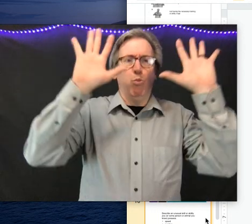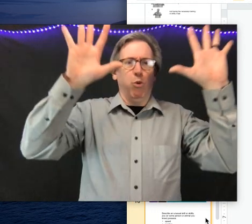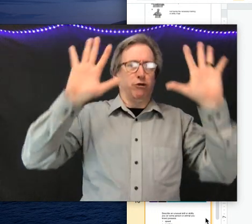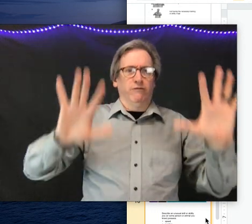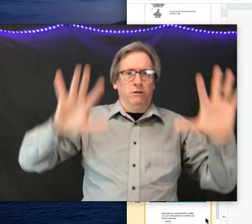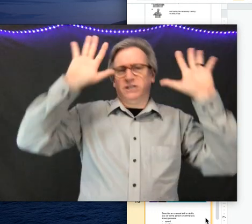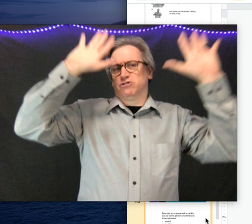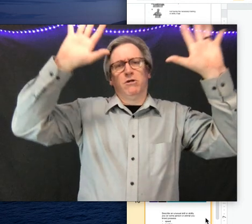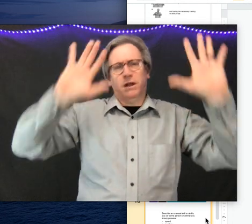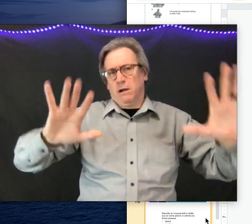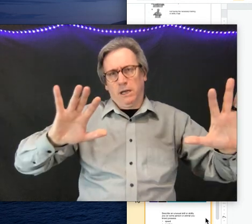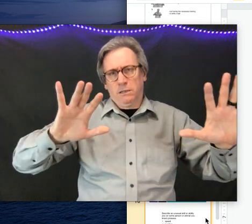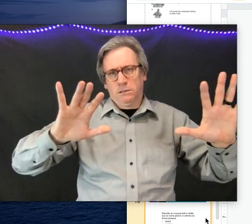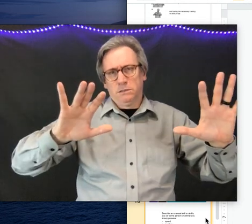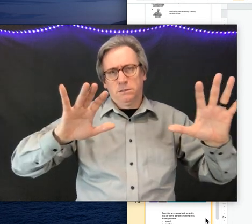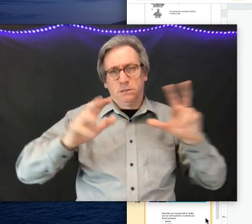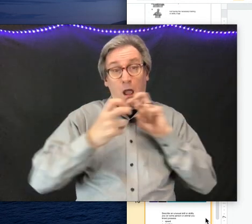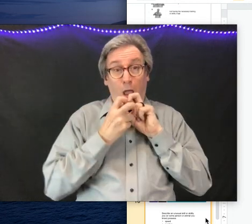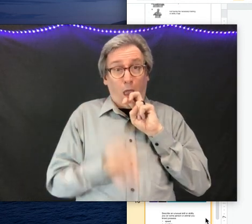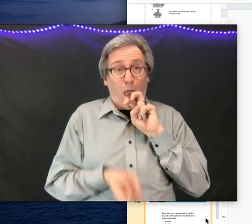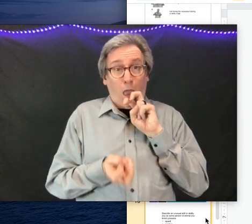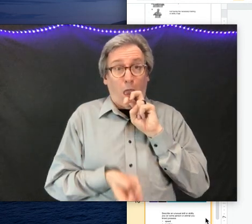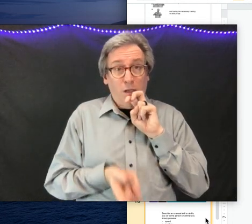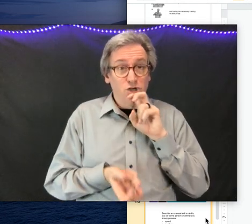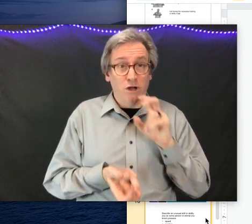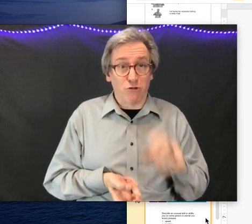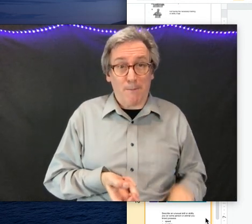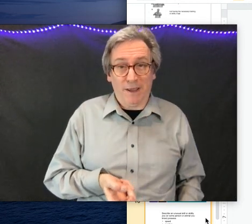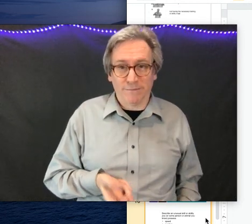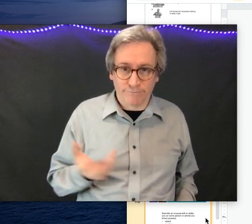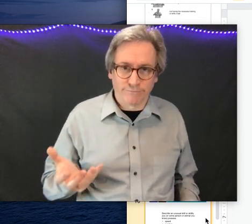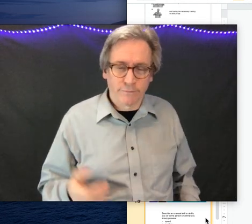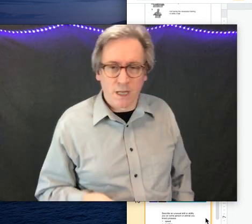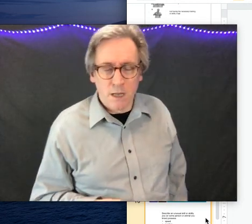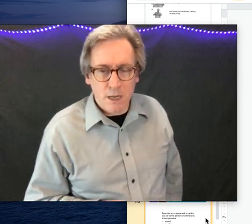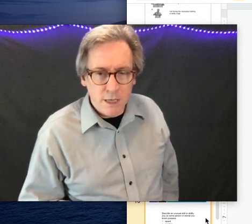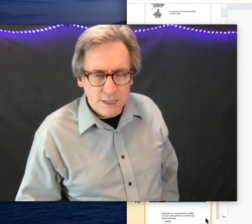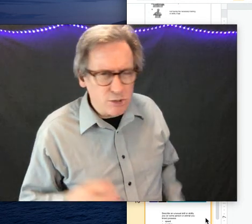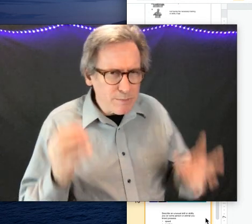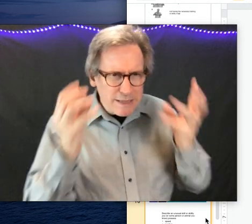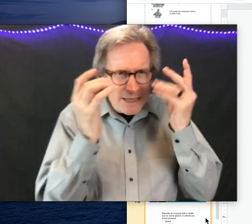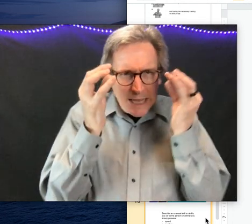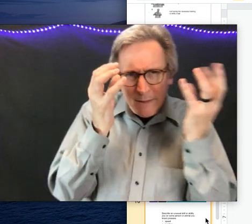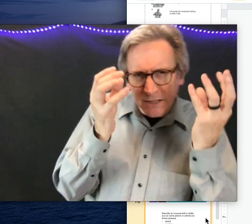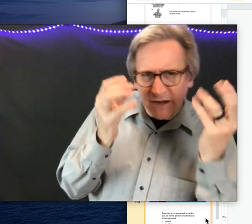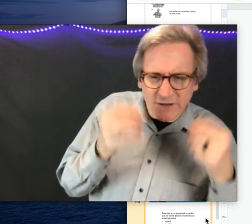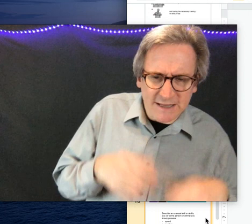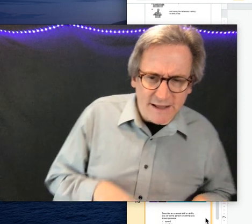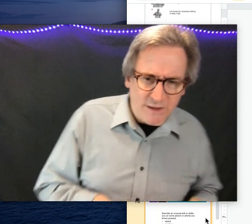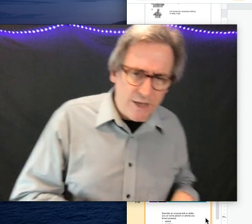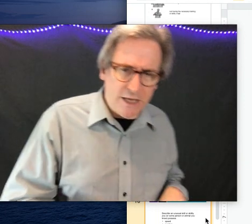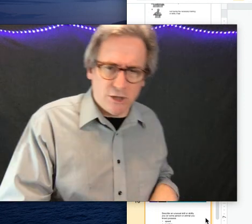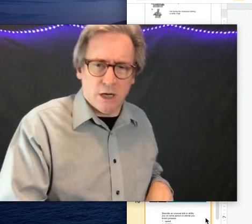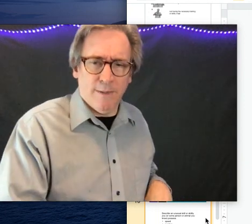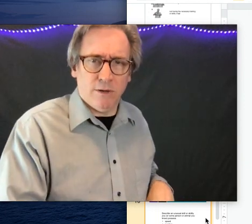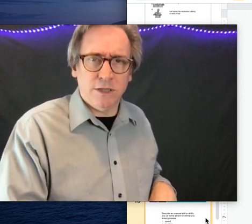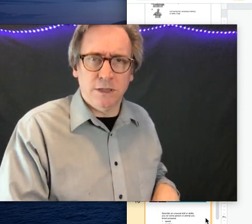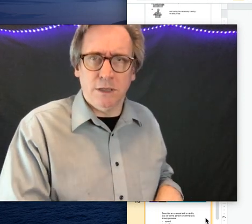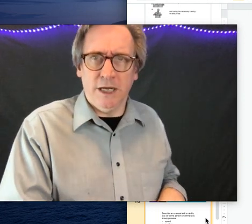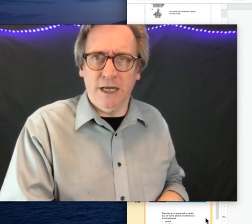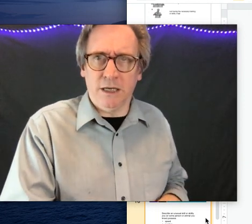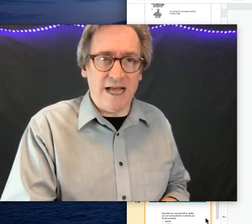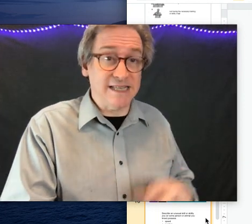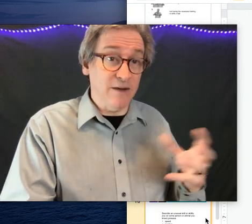And wonderful, extraordinary, jaw dropping. So be thinking about stuff like that we can talk